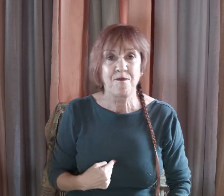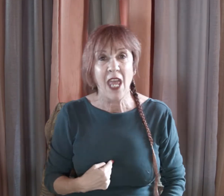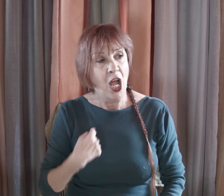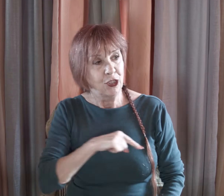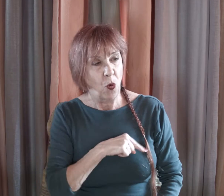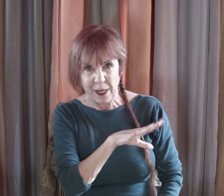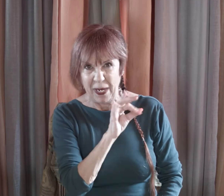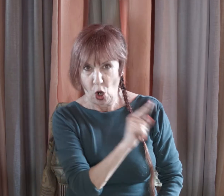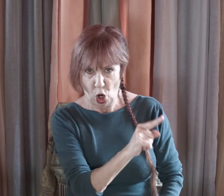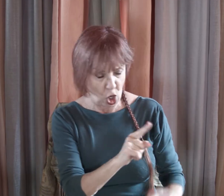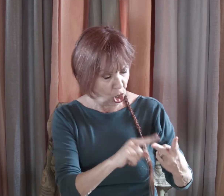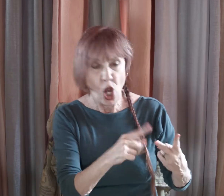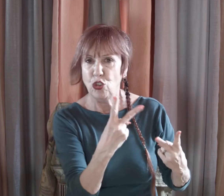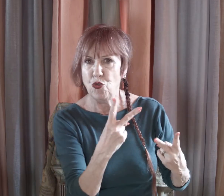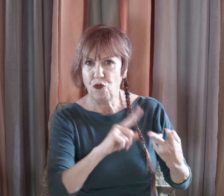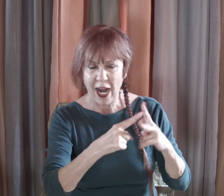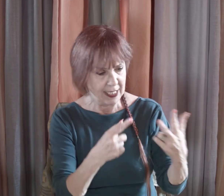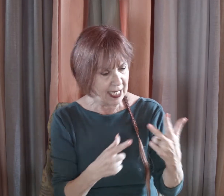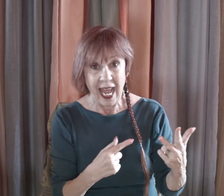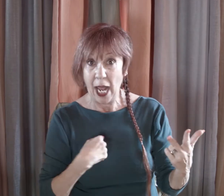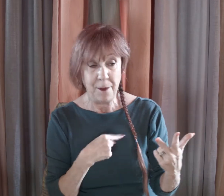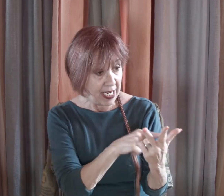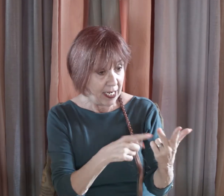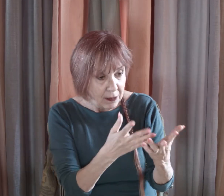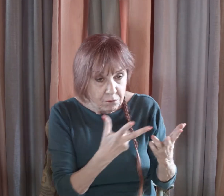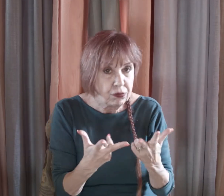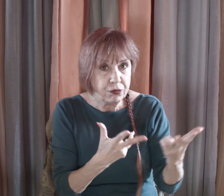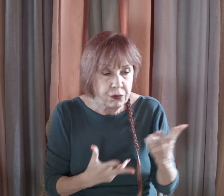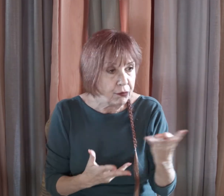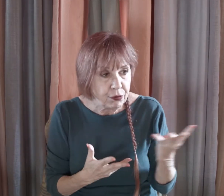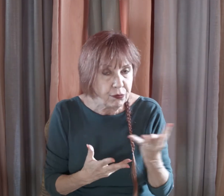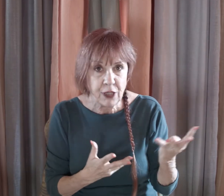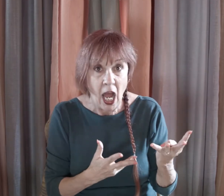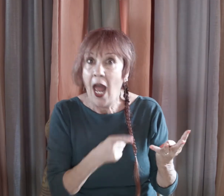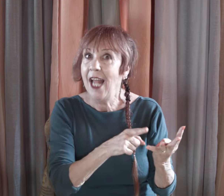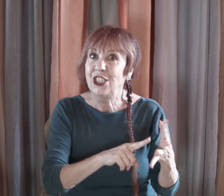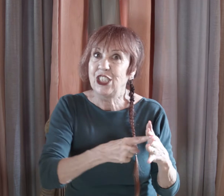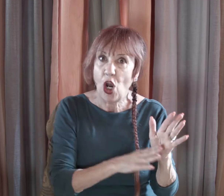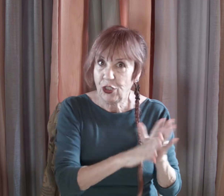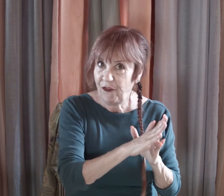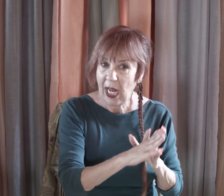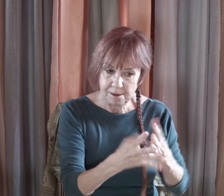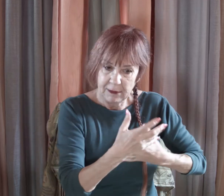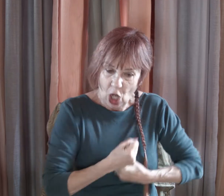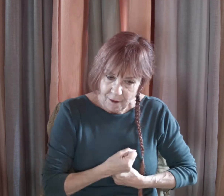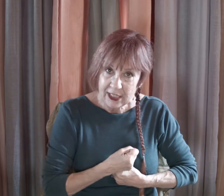formed a little group of two of her friends and me, and she began to develop the confidence in herself that she was very bright. She